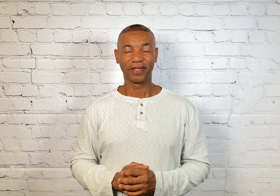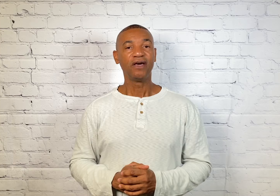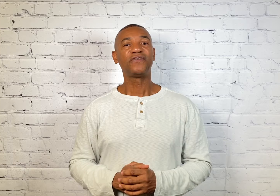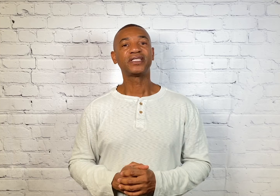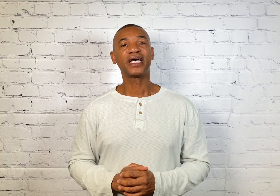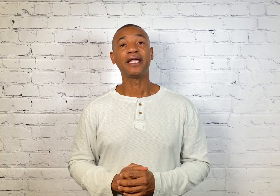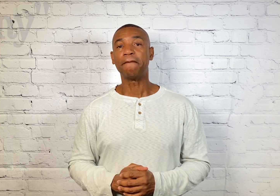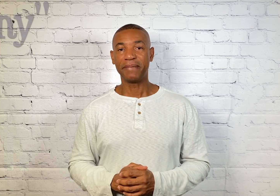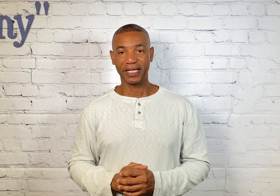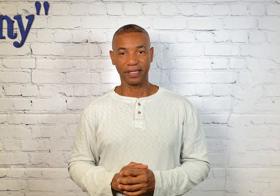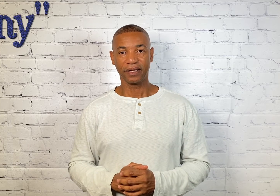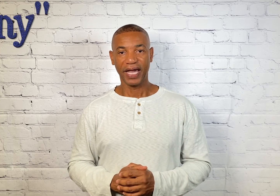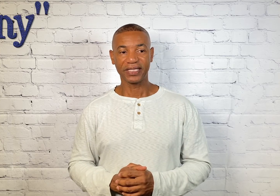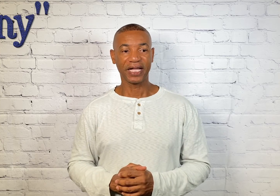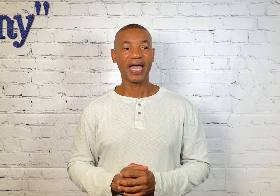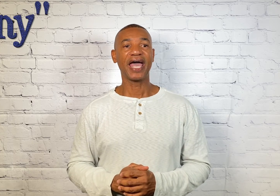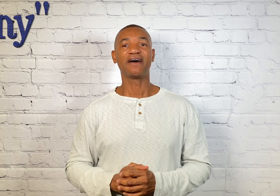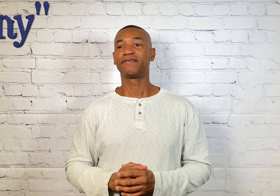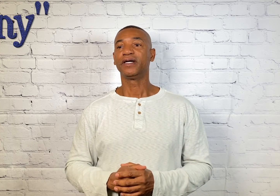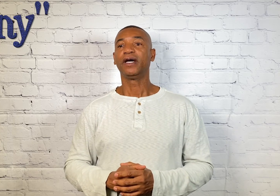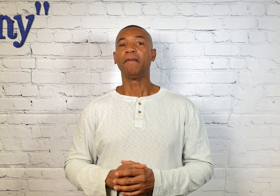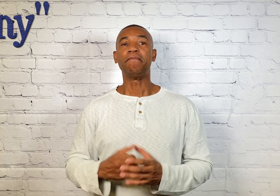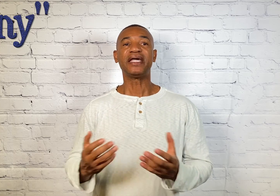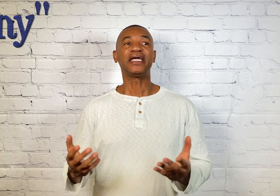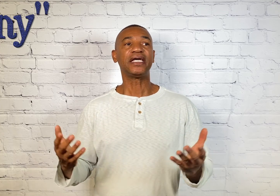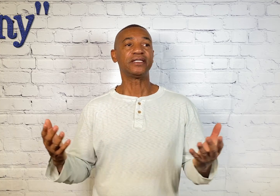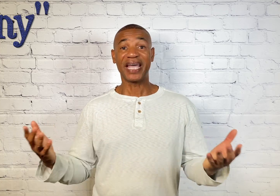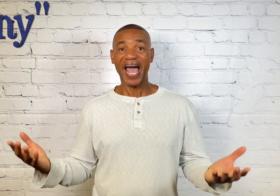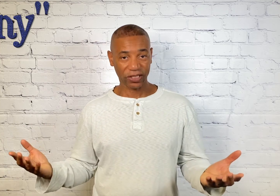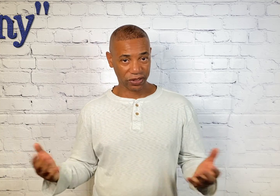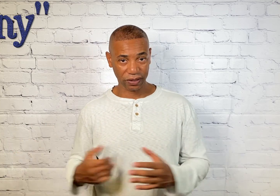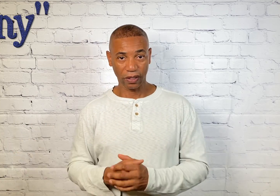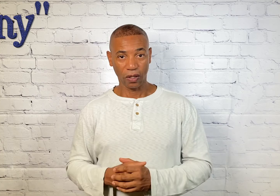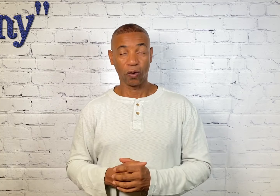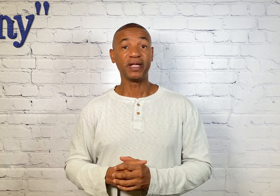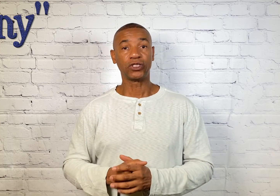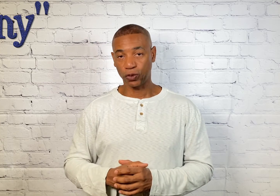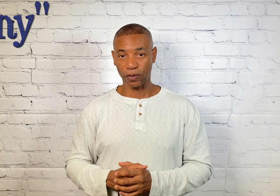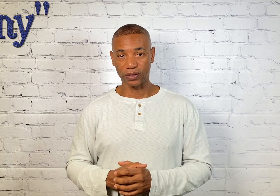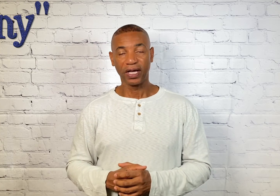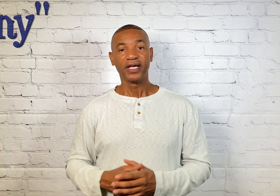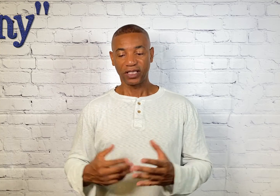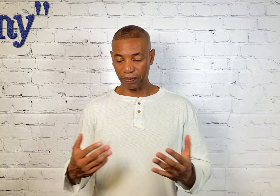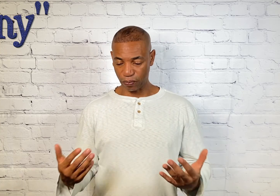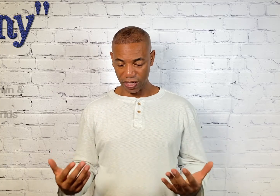For the sign many, as in I have many tasks or many chores, simply bring your